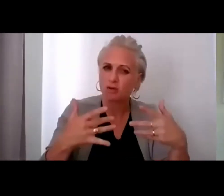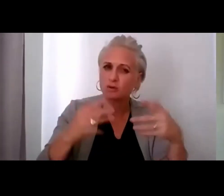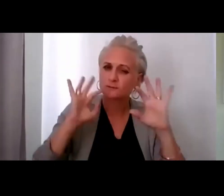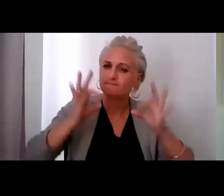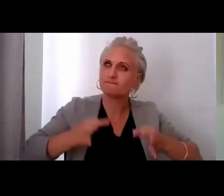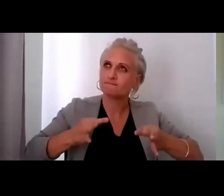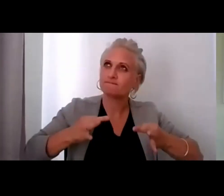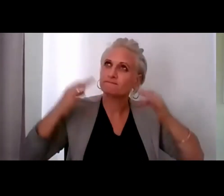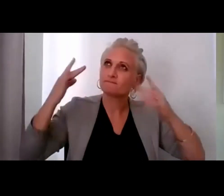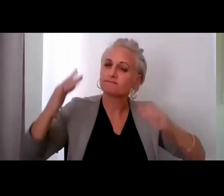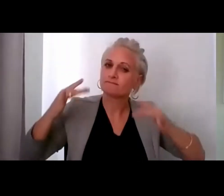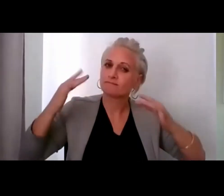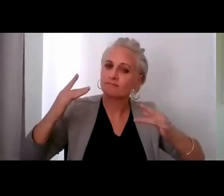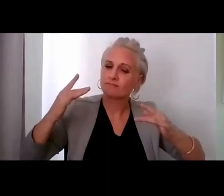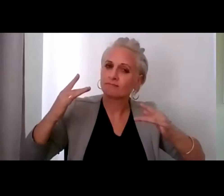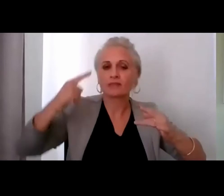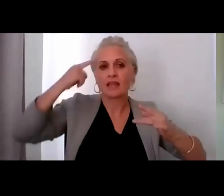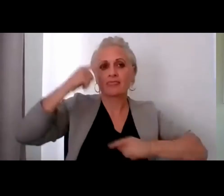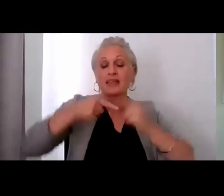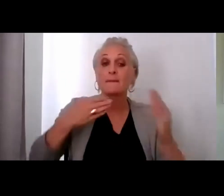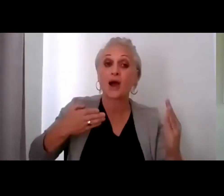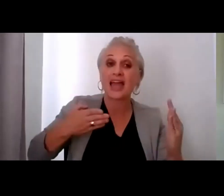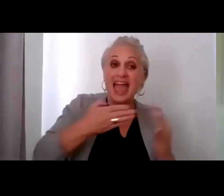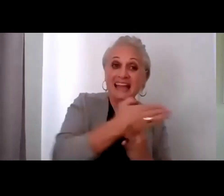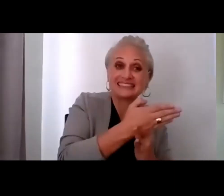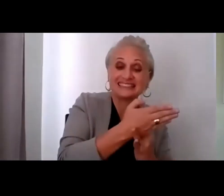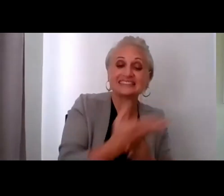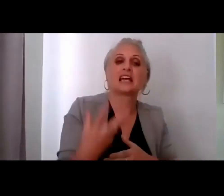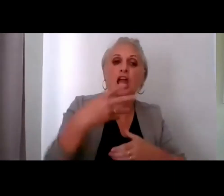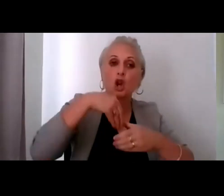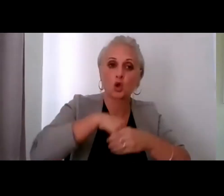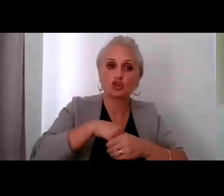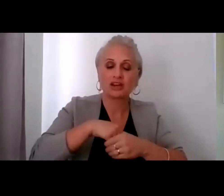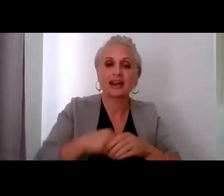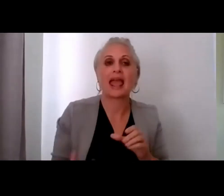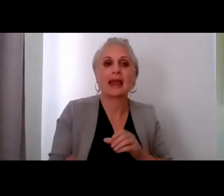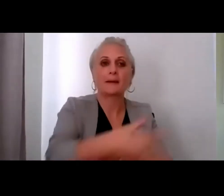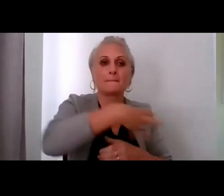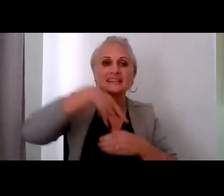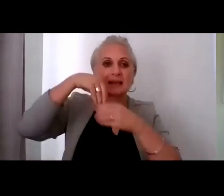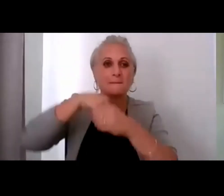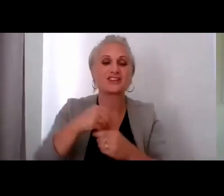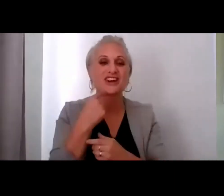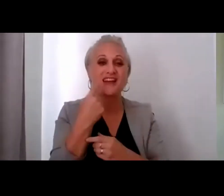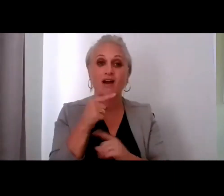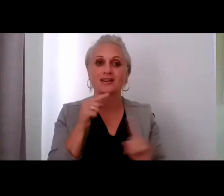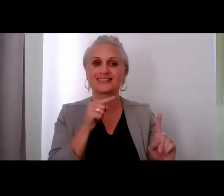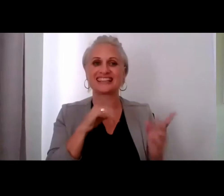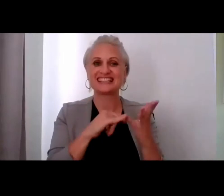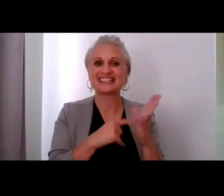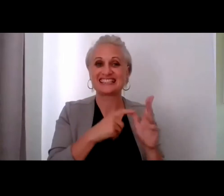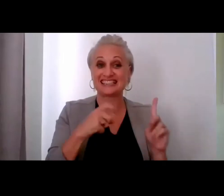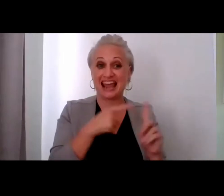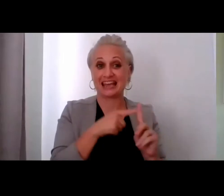Our Access, Inclusion and Participation Advisor at Arts Access, Stace Robertson, can help you think